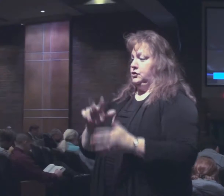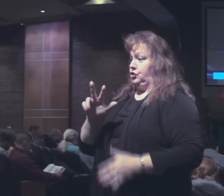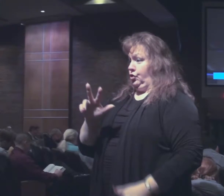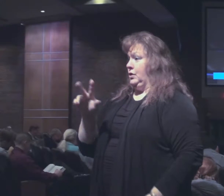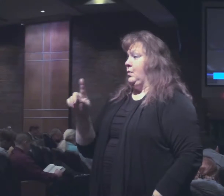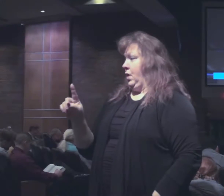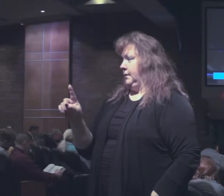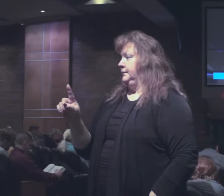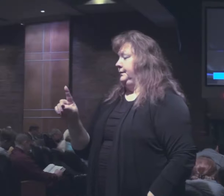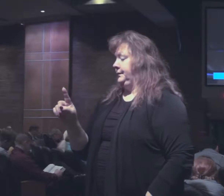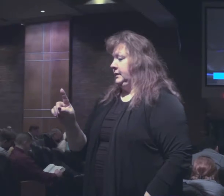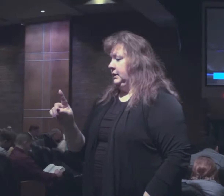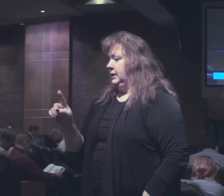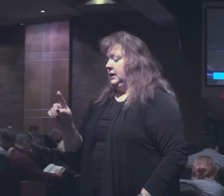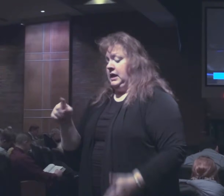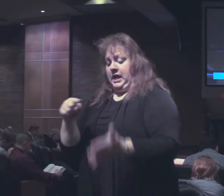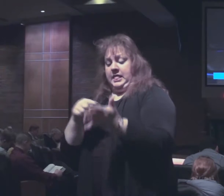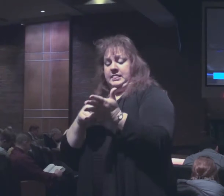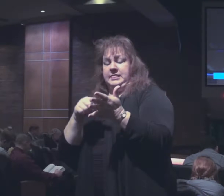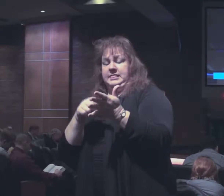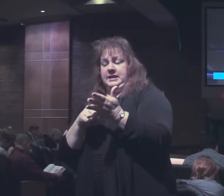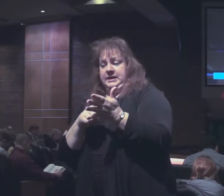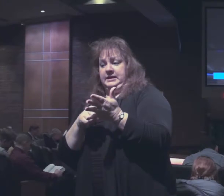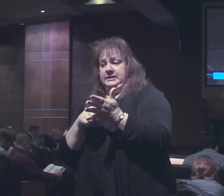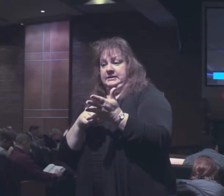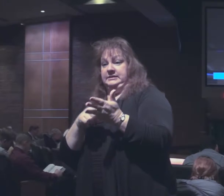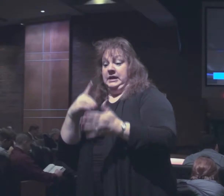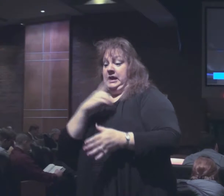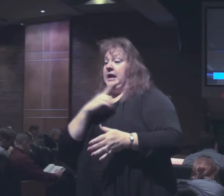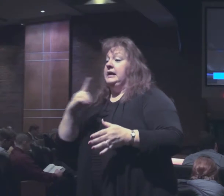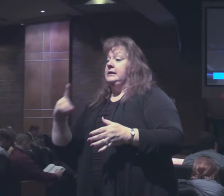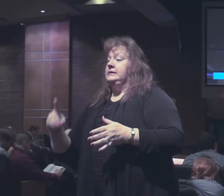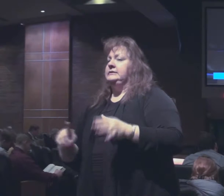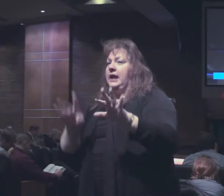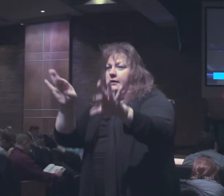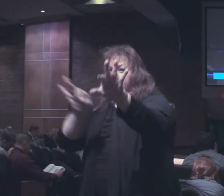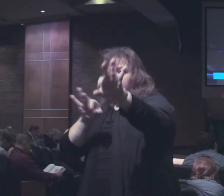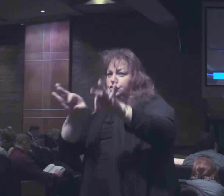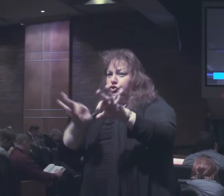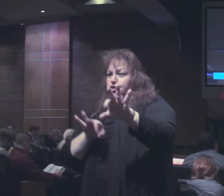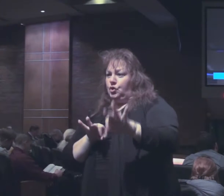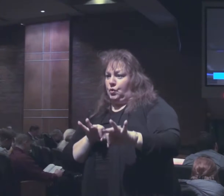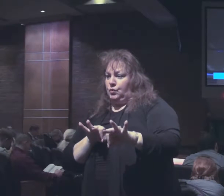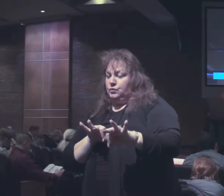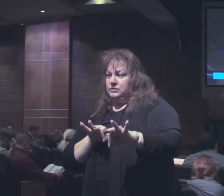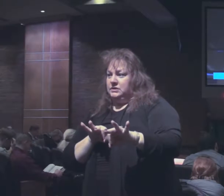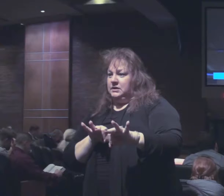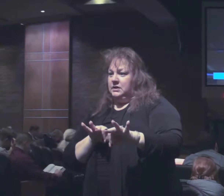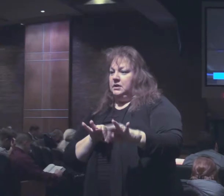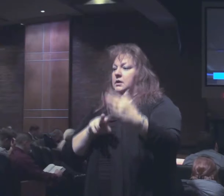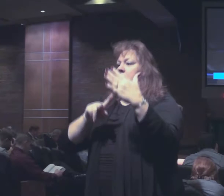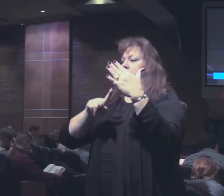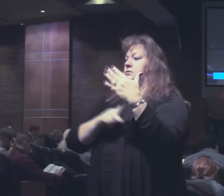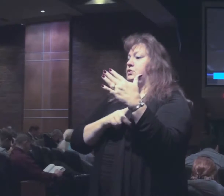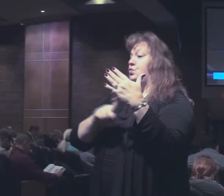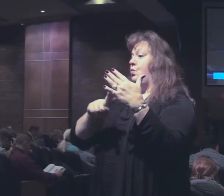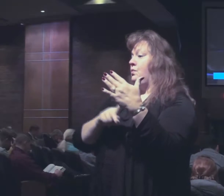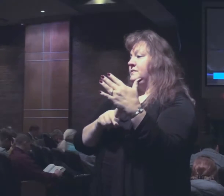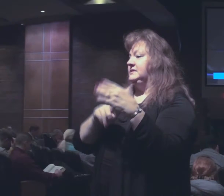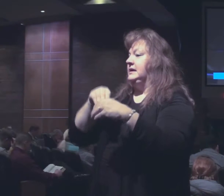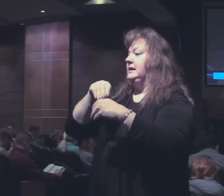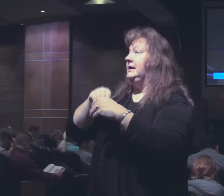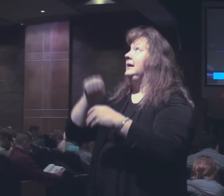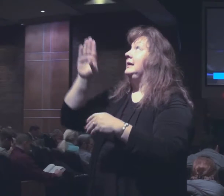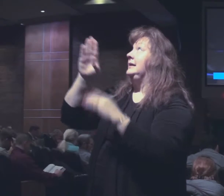31. Now these are those whom David appointed over the service of song in the house of